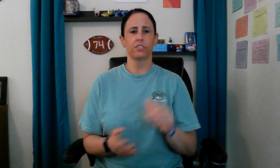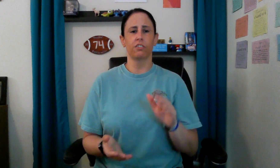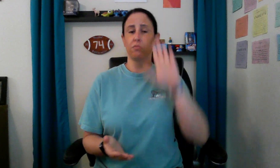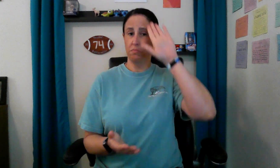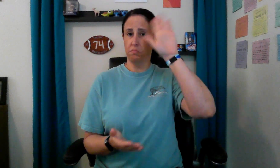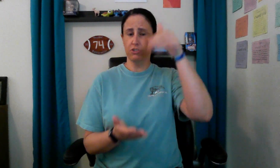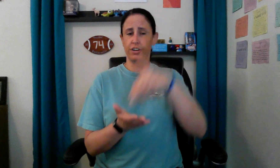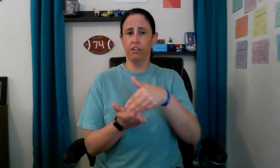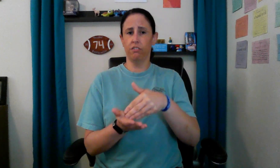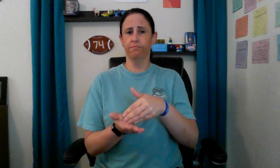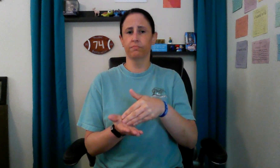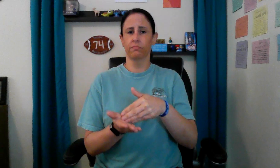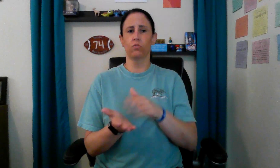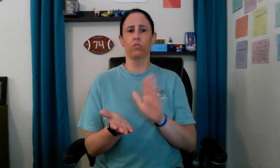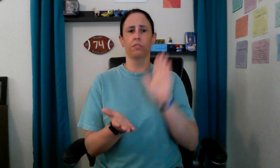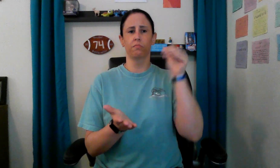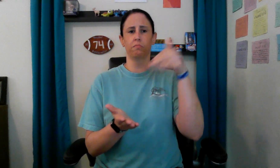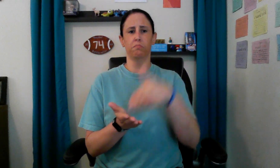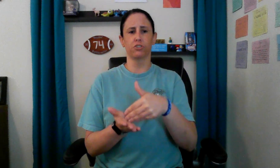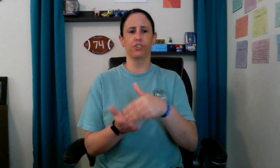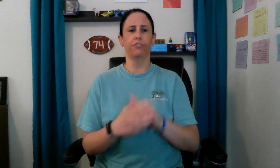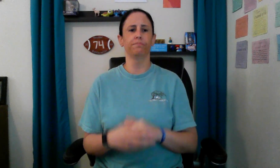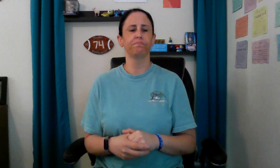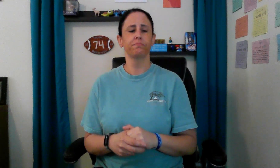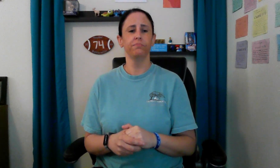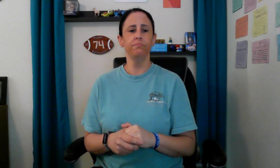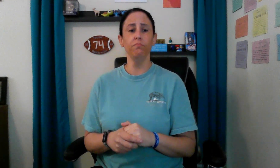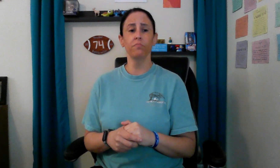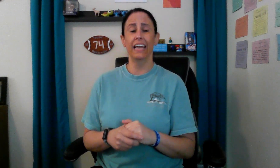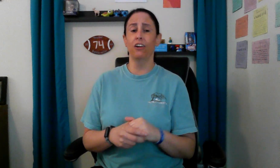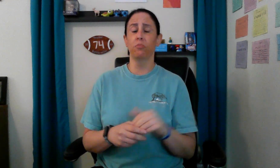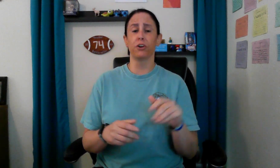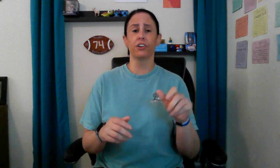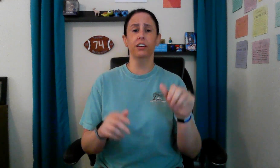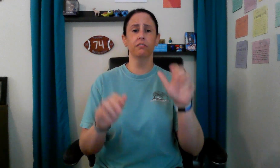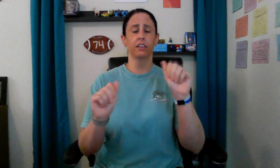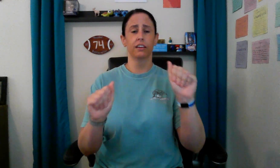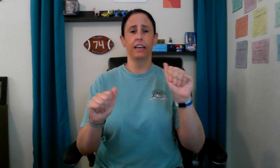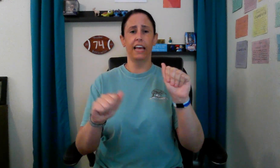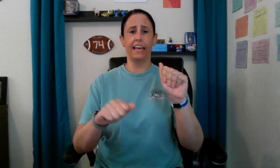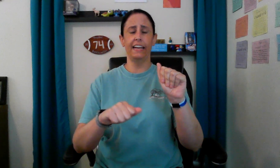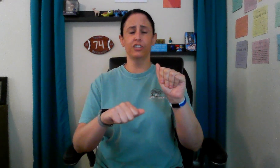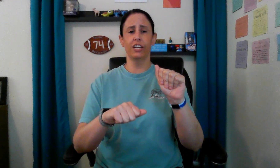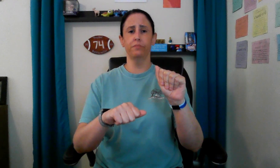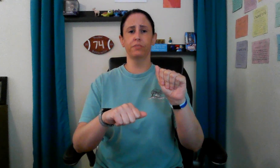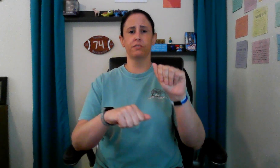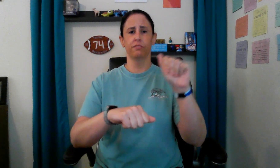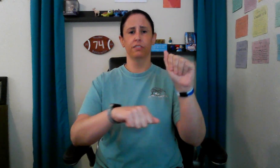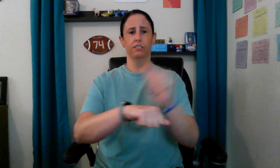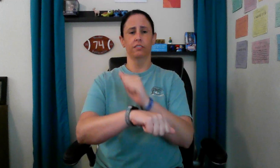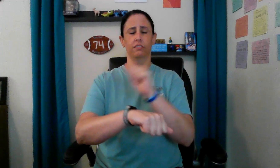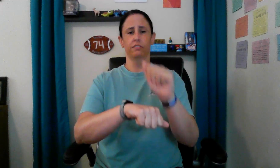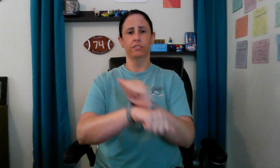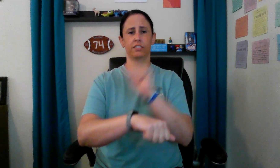So Montreal or Montreal. Alberta, A hand shapes,